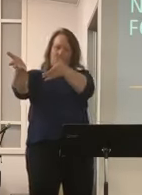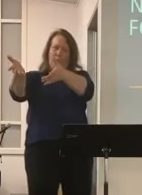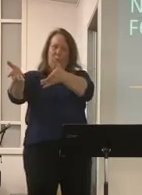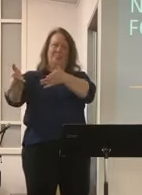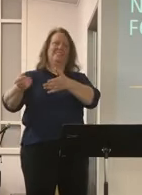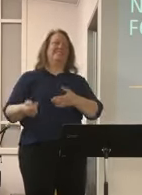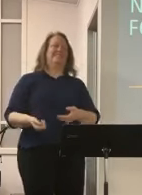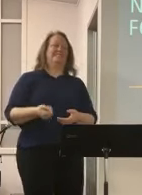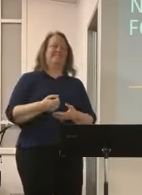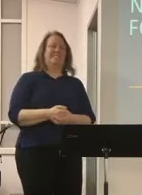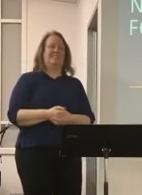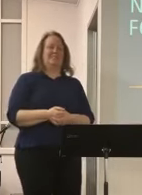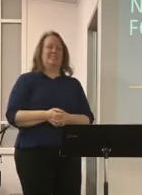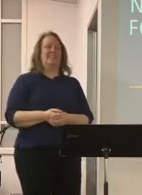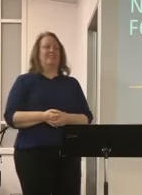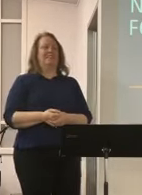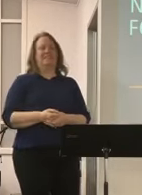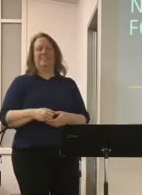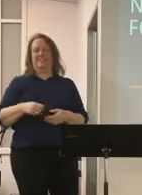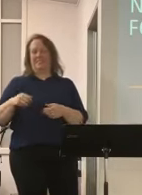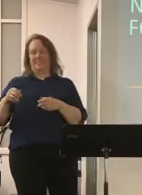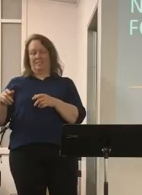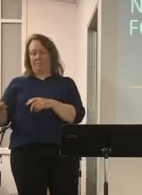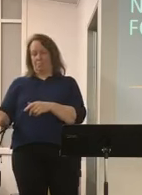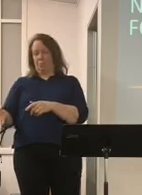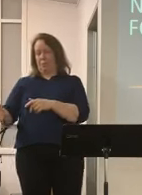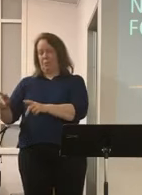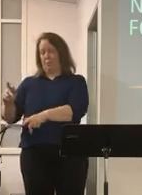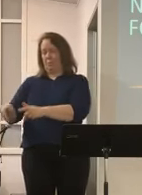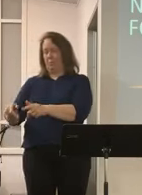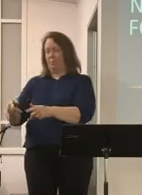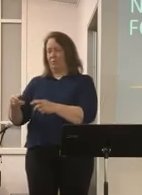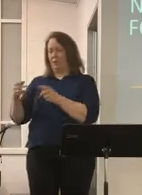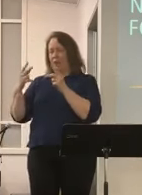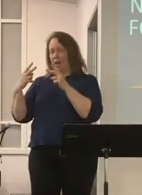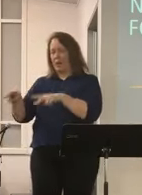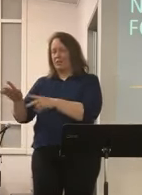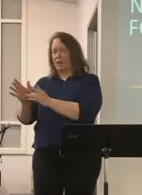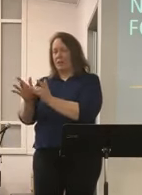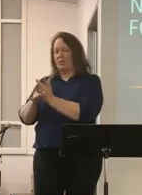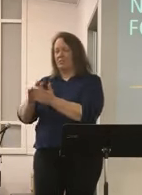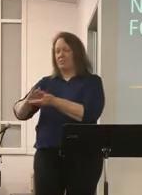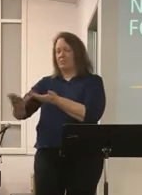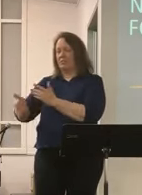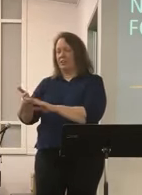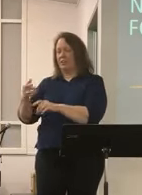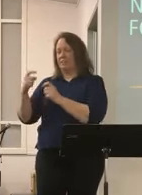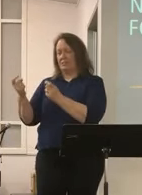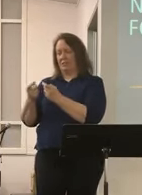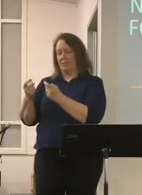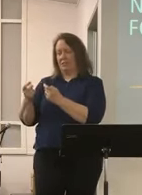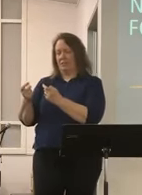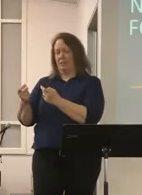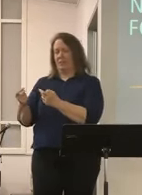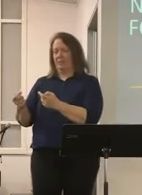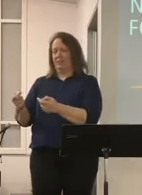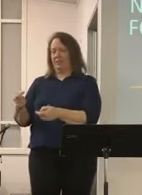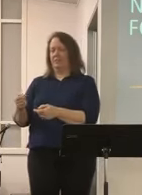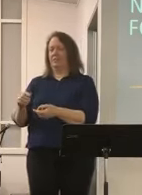him, right? No one here says, "I just watch you forgive a man's sins. Do